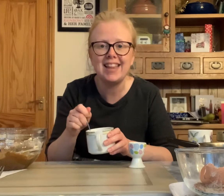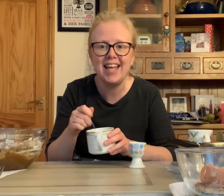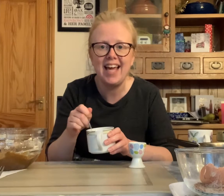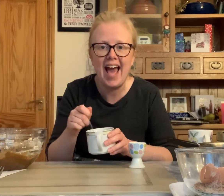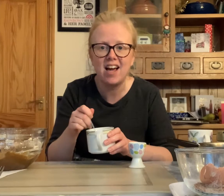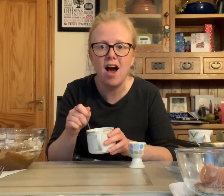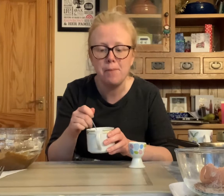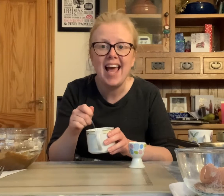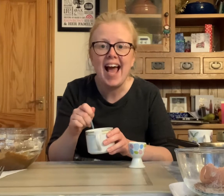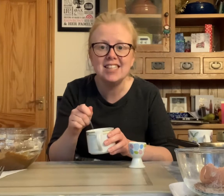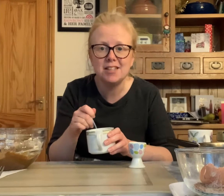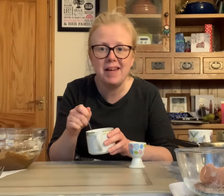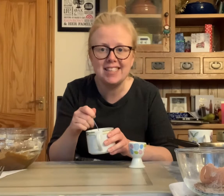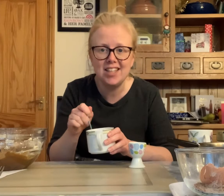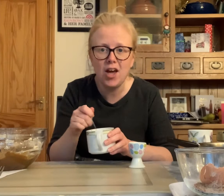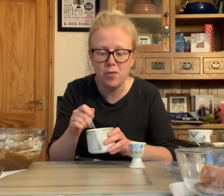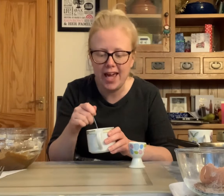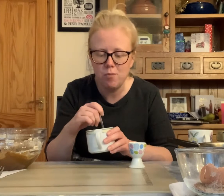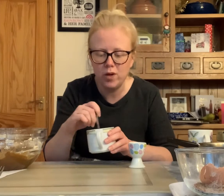the egg up and to mix the yolk in with the